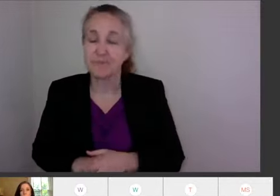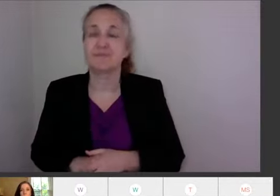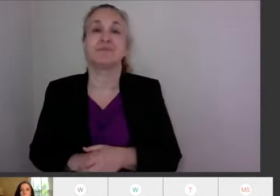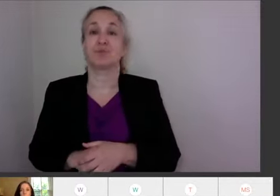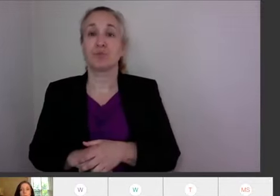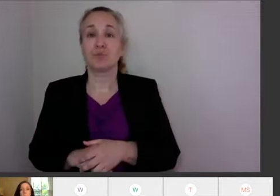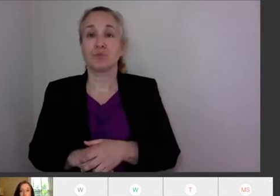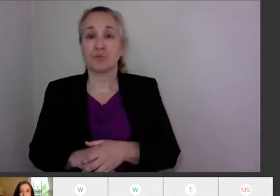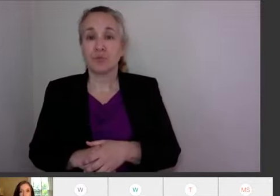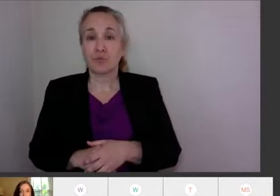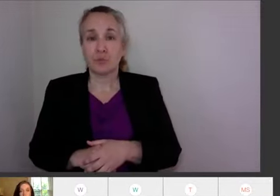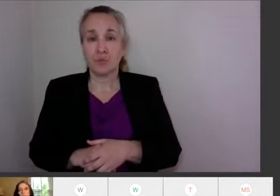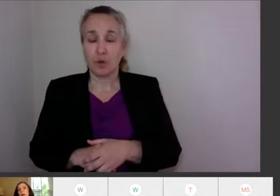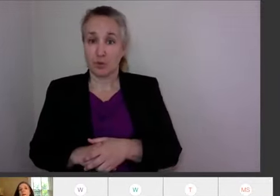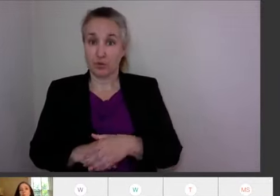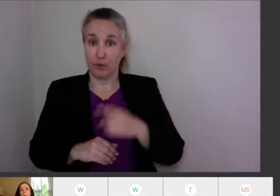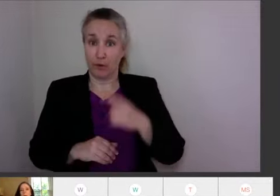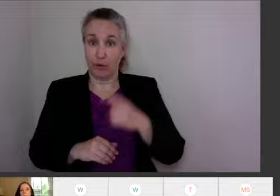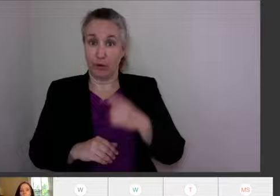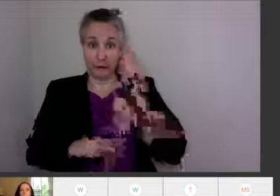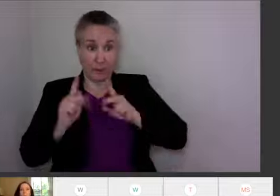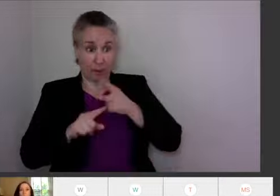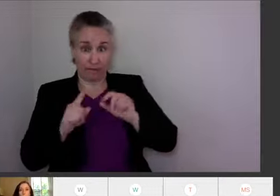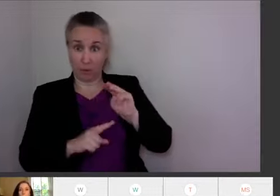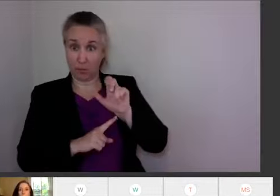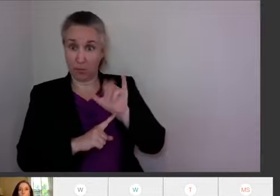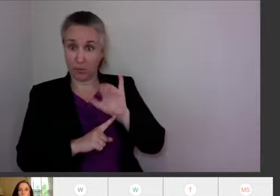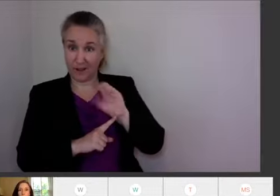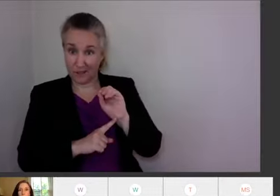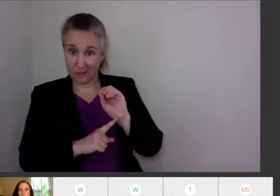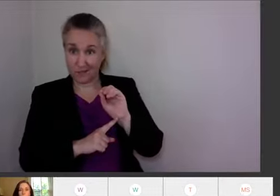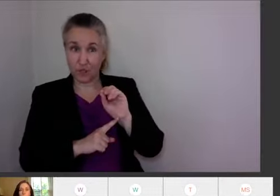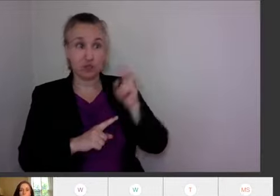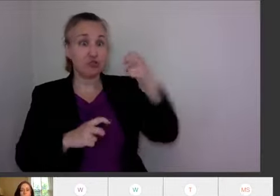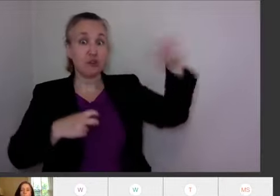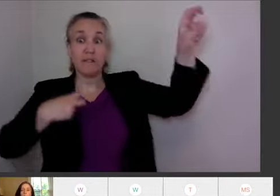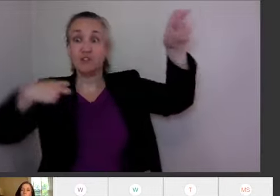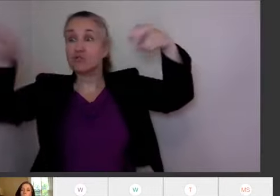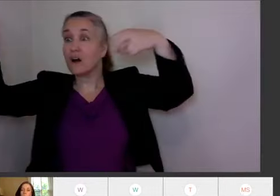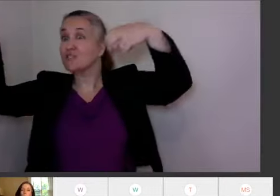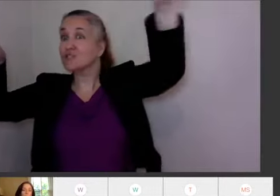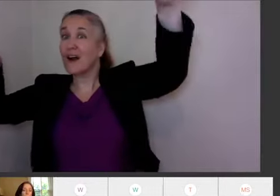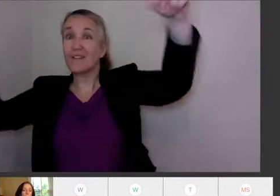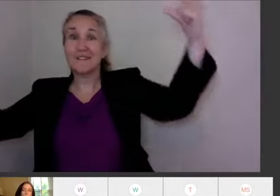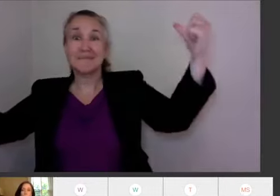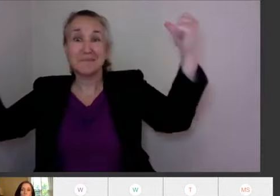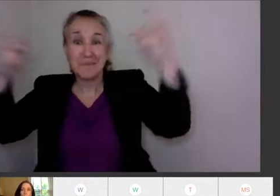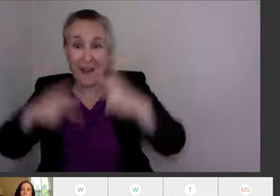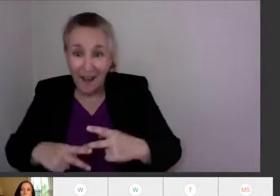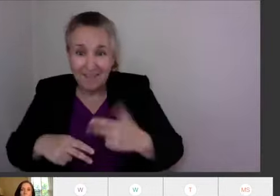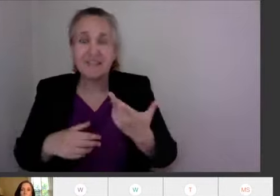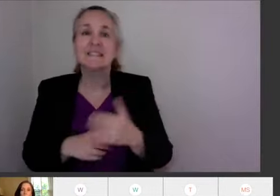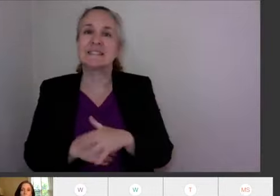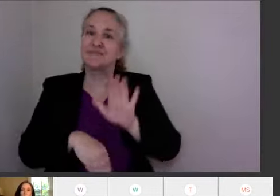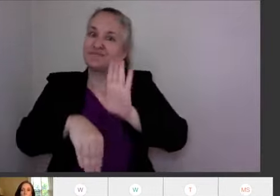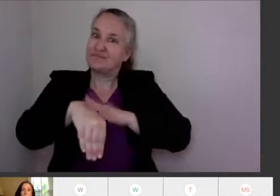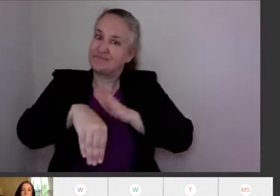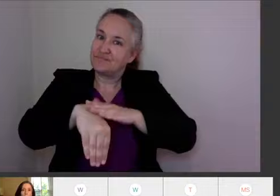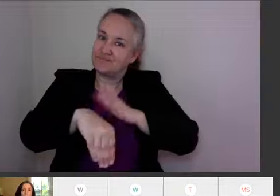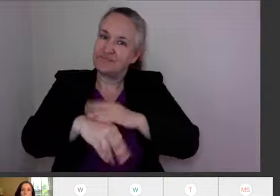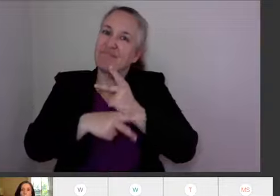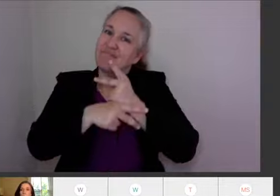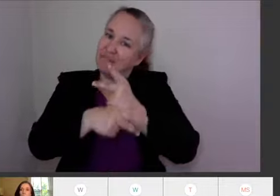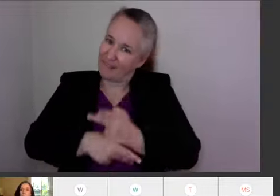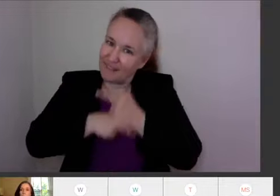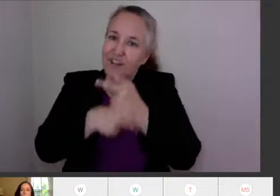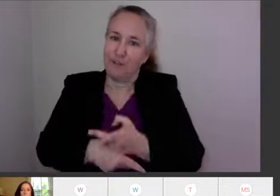of people from here that might be traveling to those places, you know, I would be very, very cautious in that